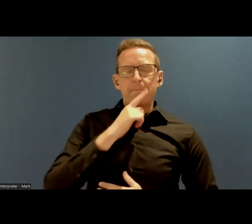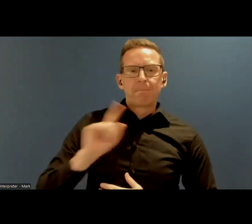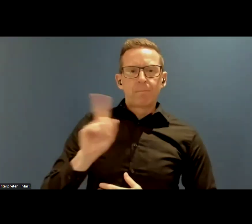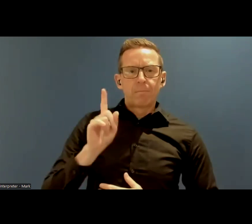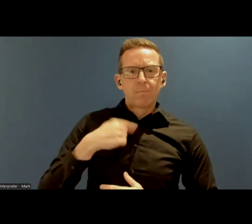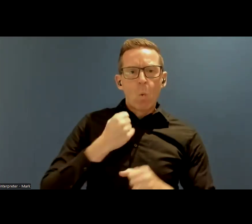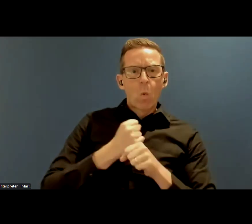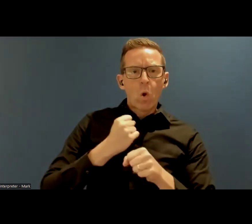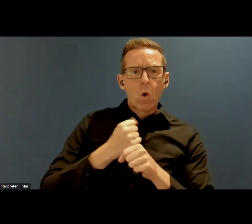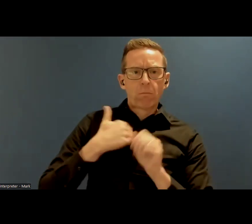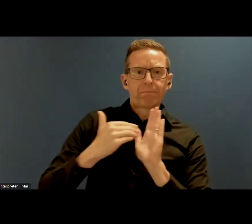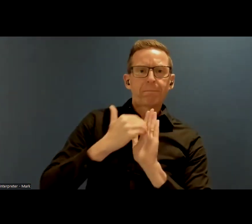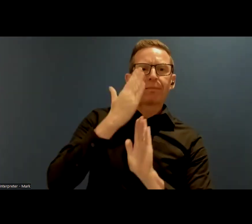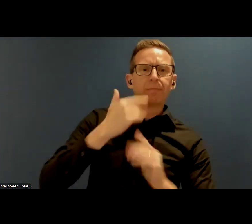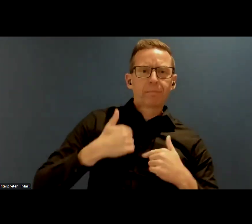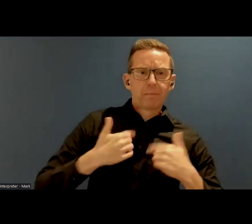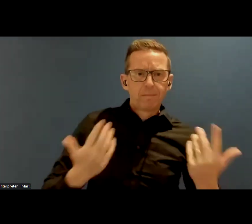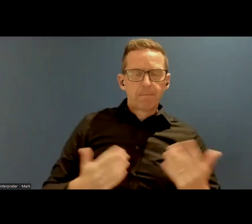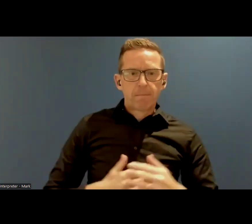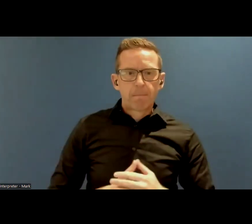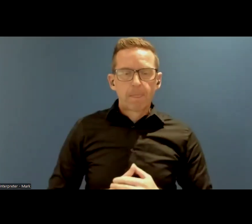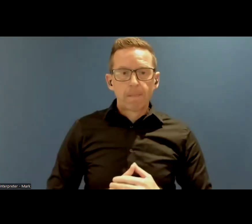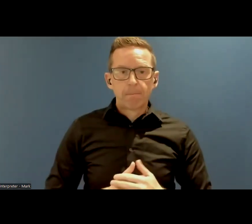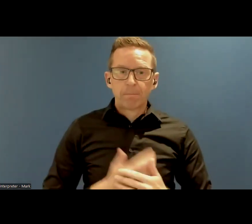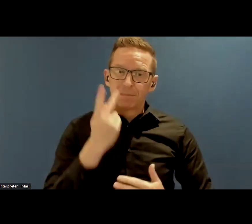arrangement between the wellness